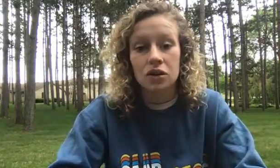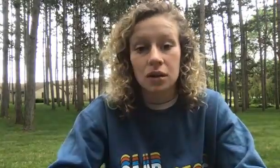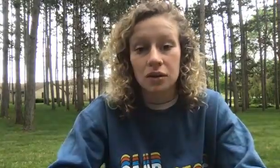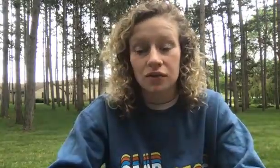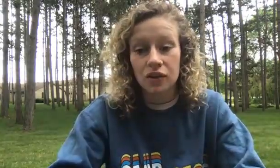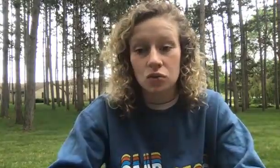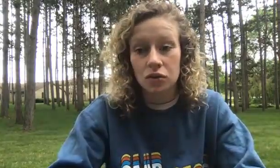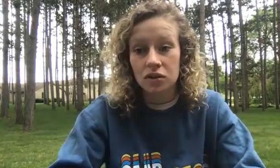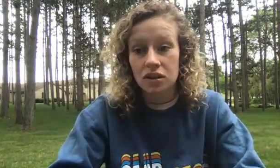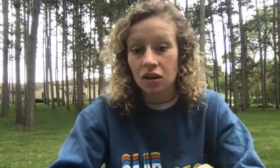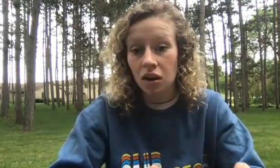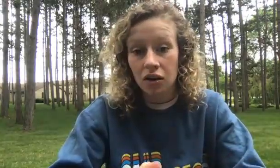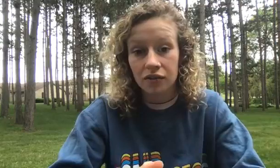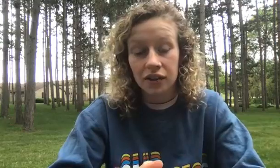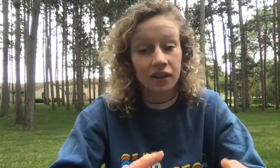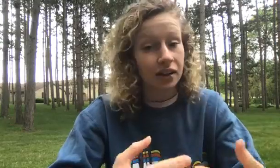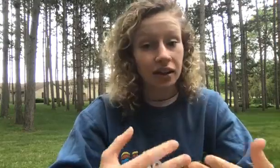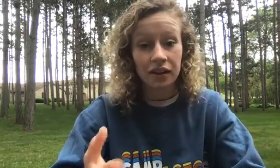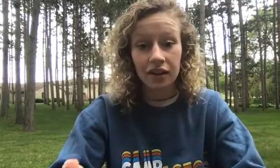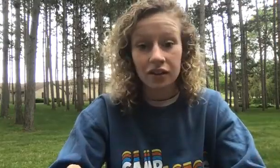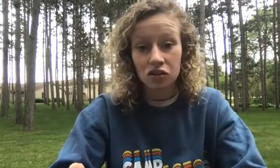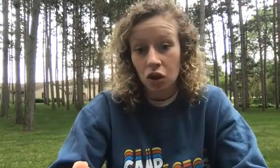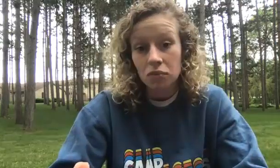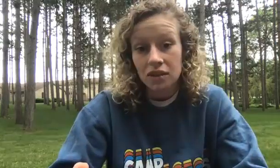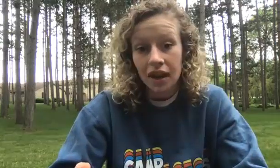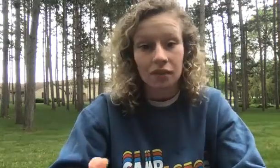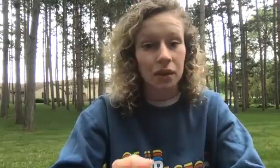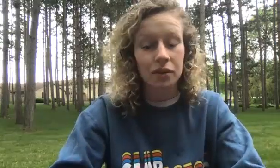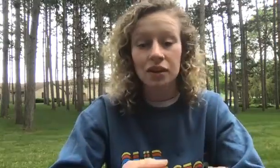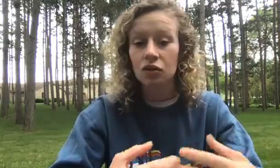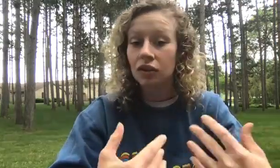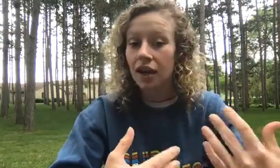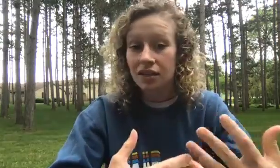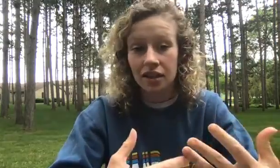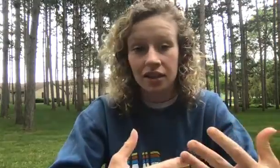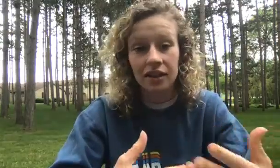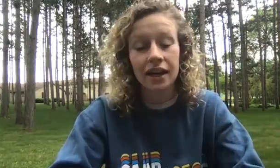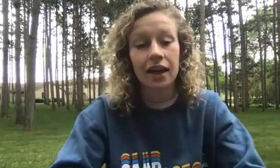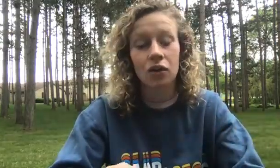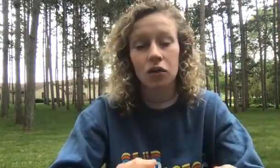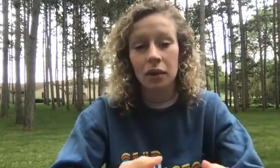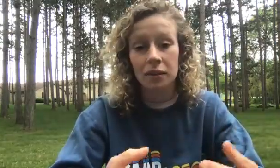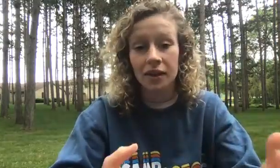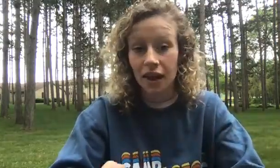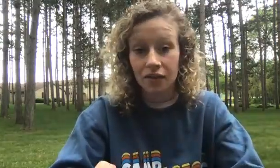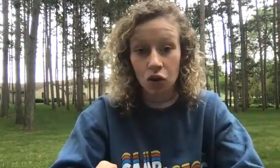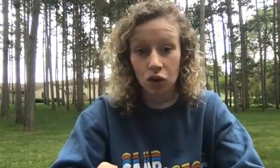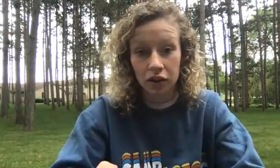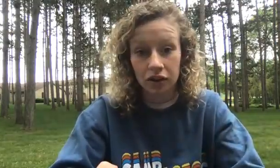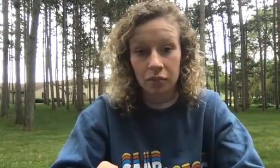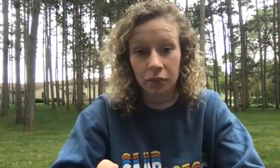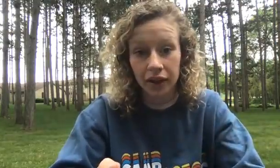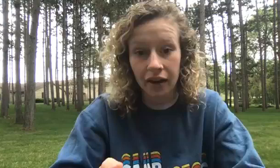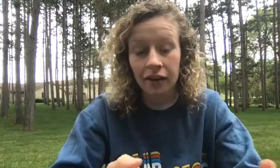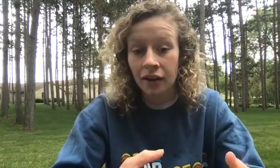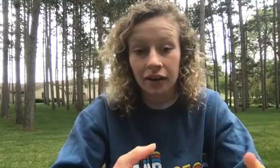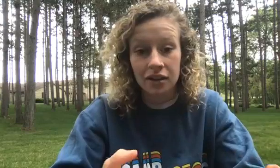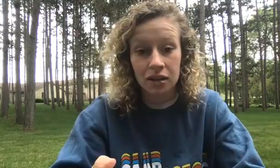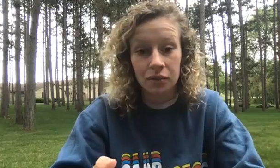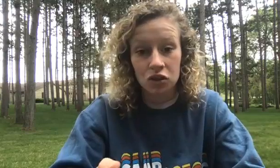some individuals that are hard of hearing and they don't sign. Maybe they utilize a hearing aid or maybe they have a cochlear implant. And that's something just